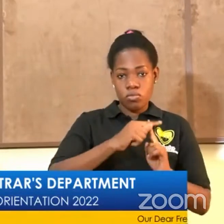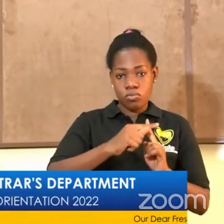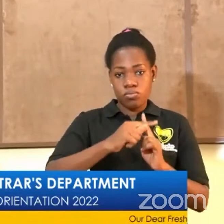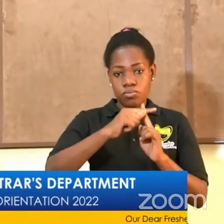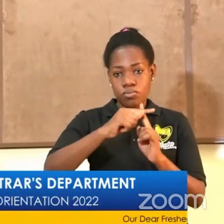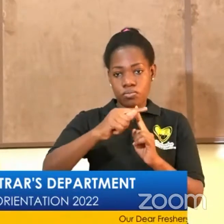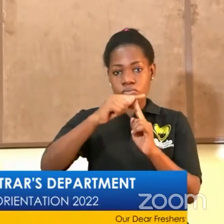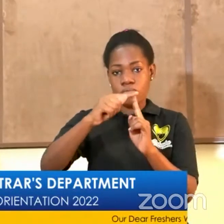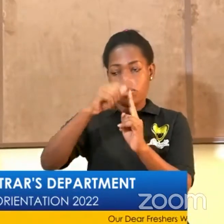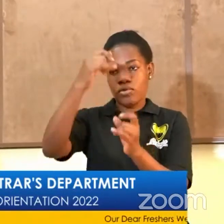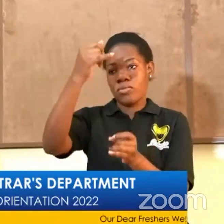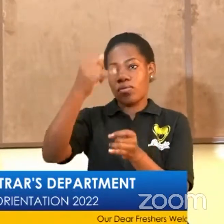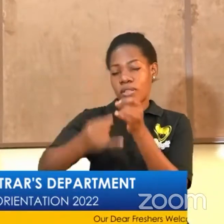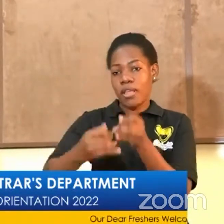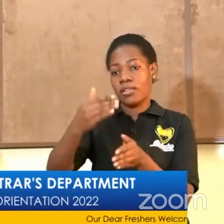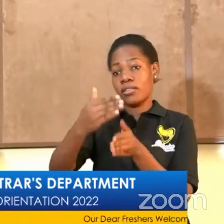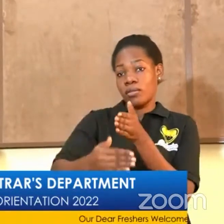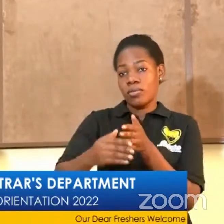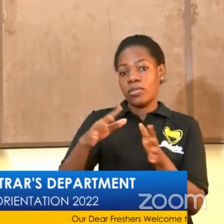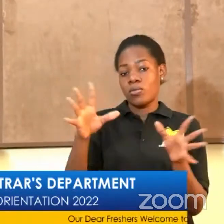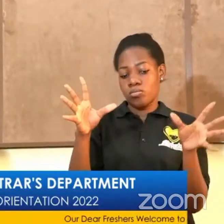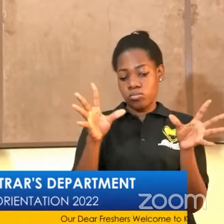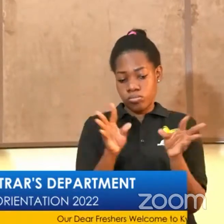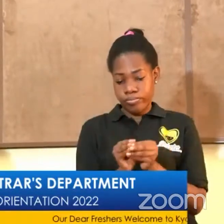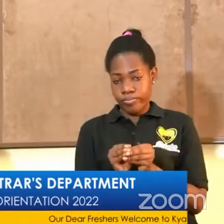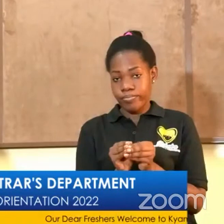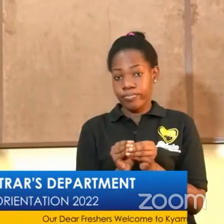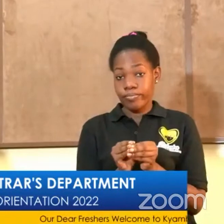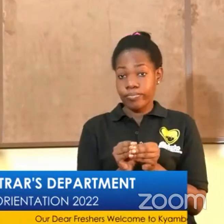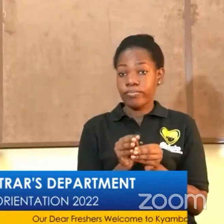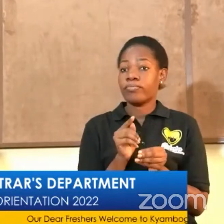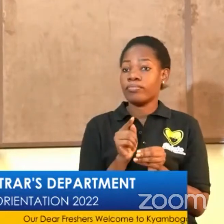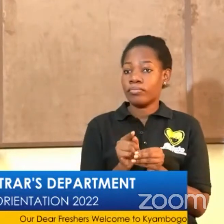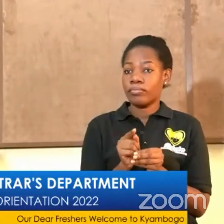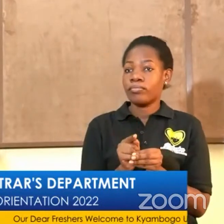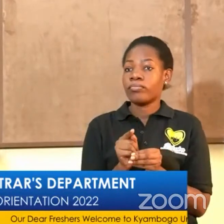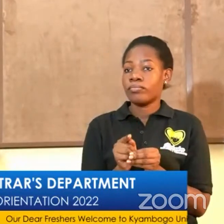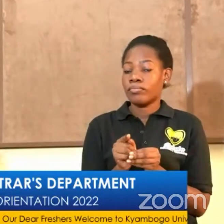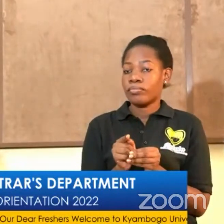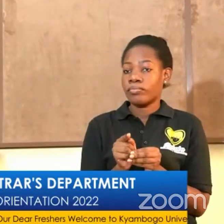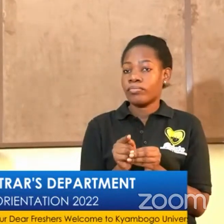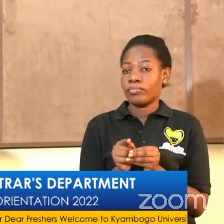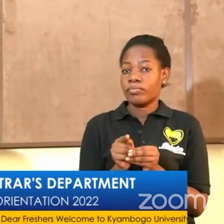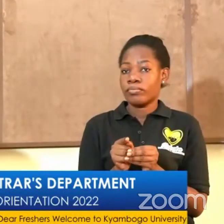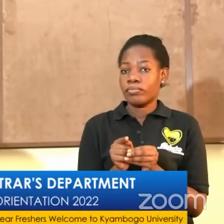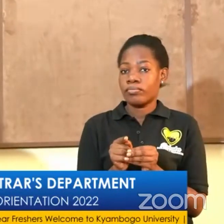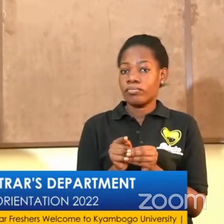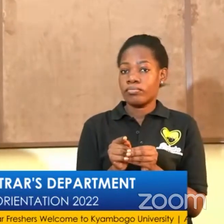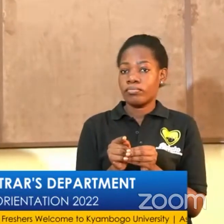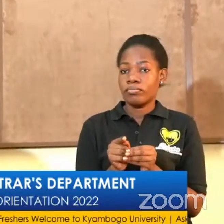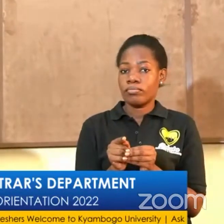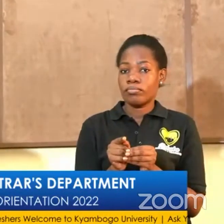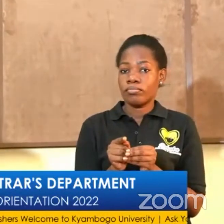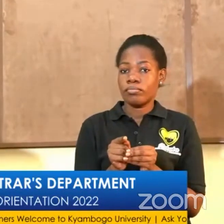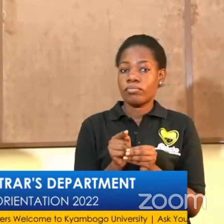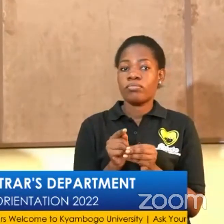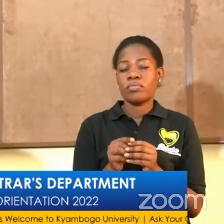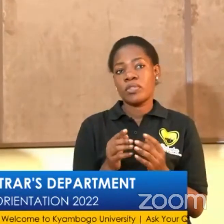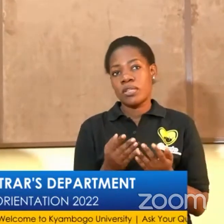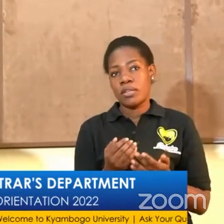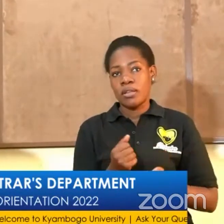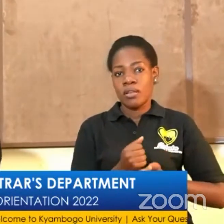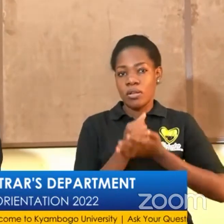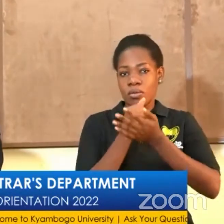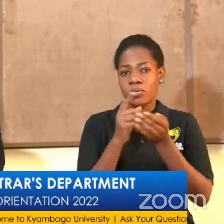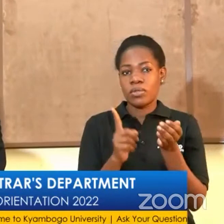semester. Then we get the overall. And that one will score you the class.